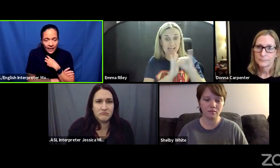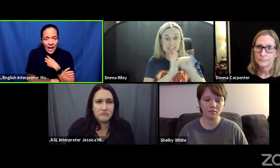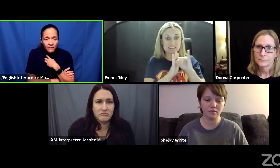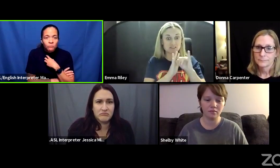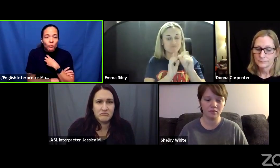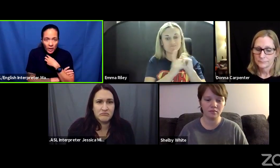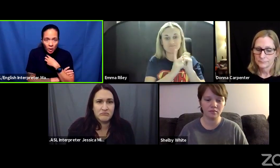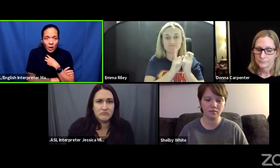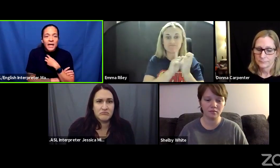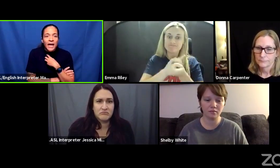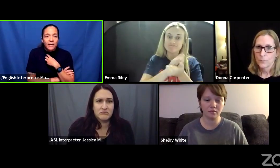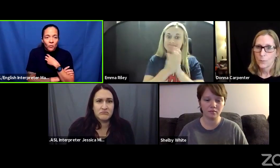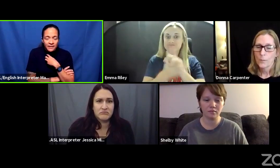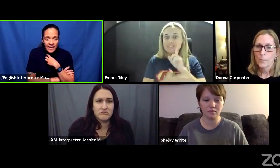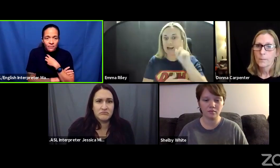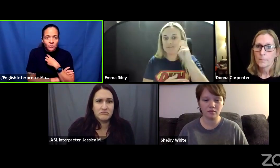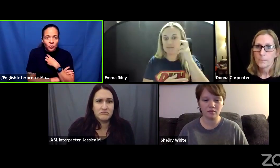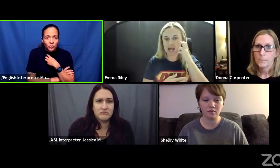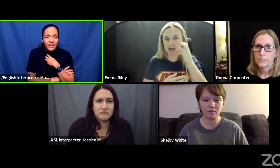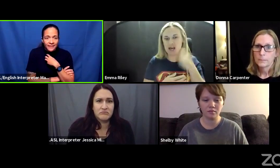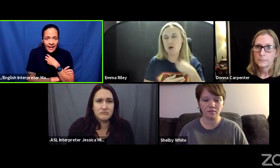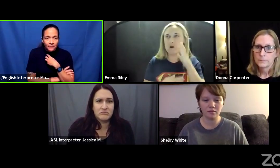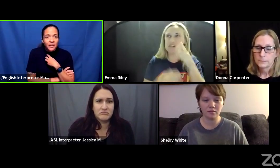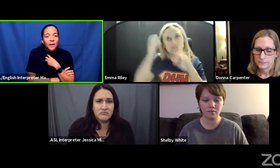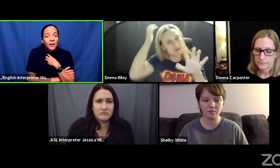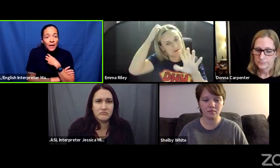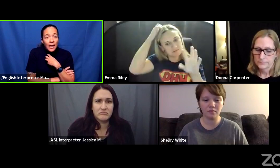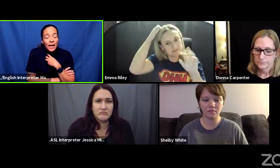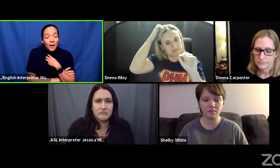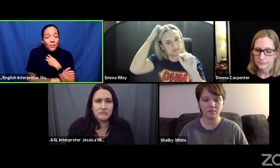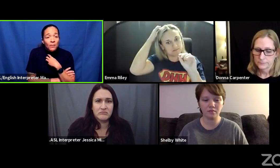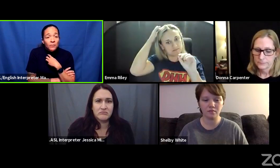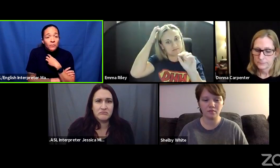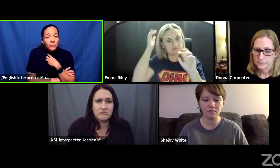but I went on and was able to accept